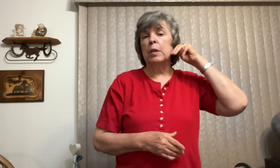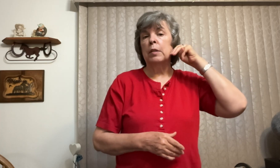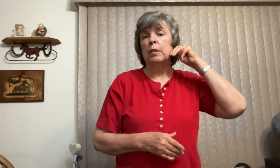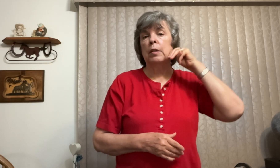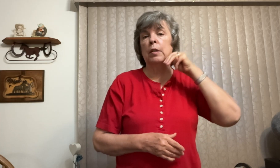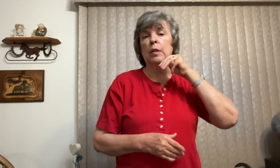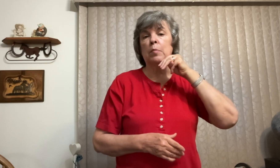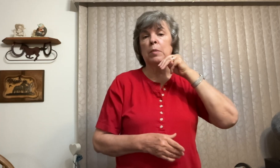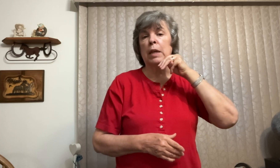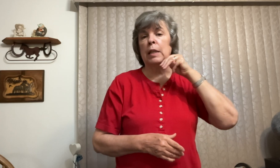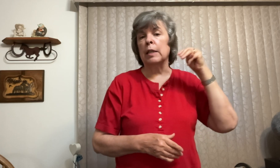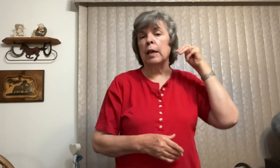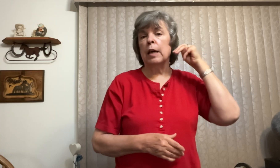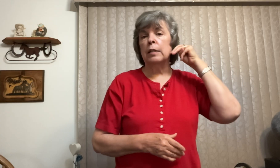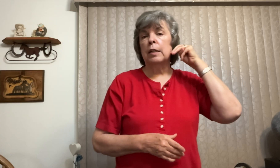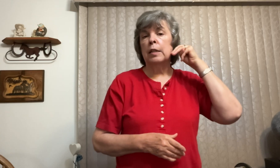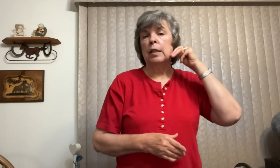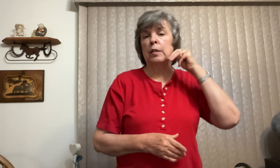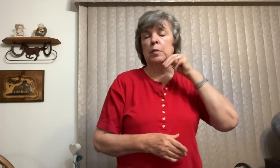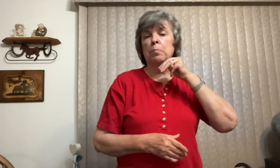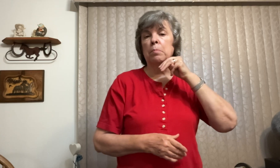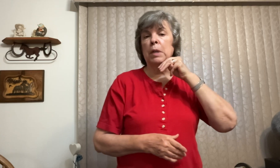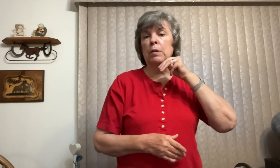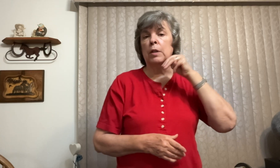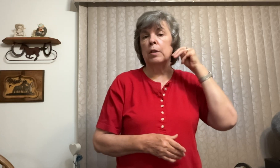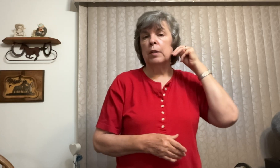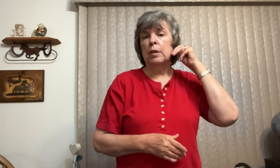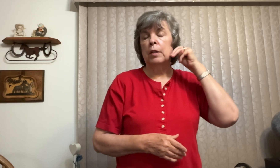and come down like that, that's Mary.